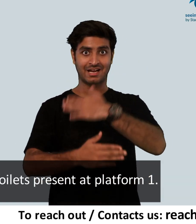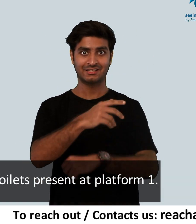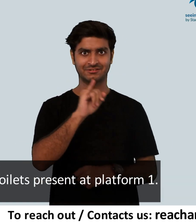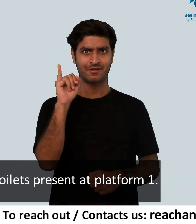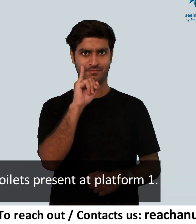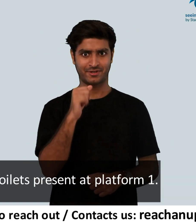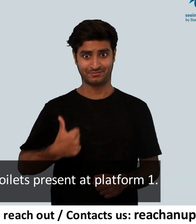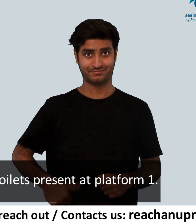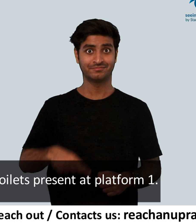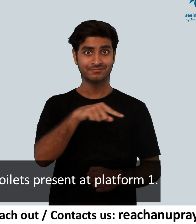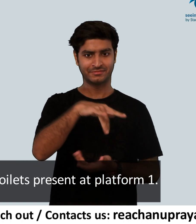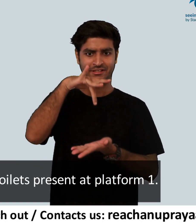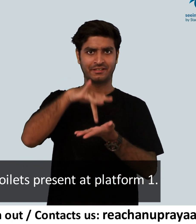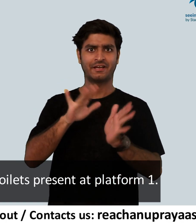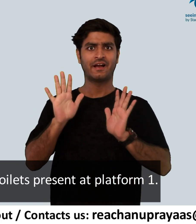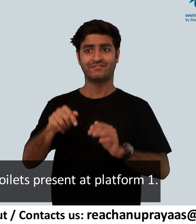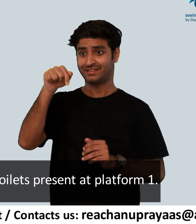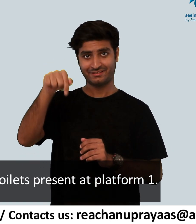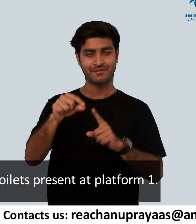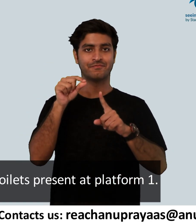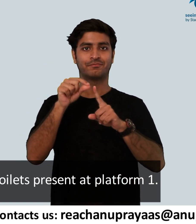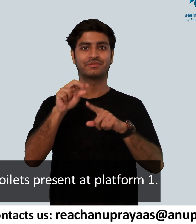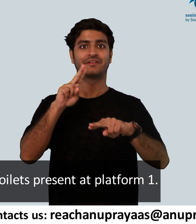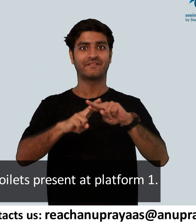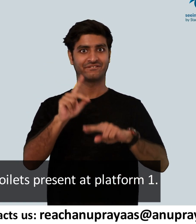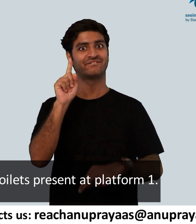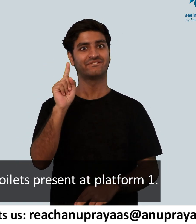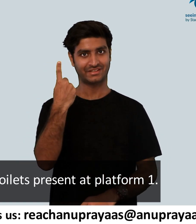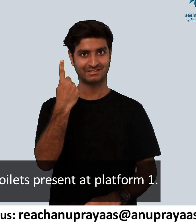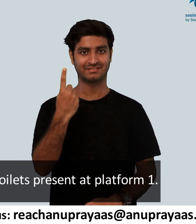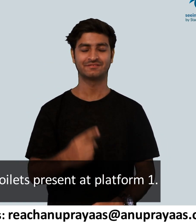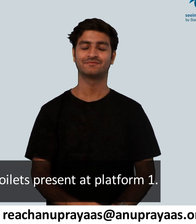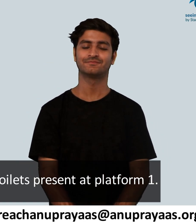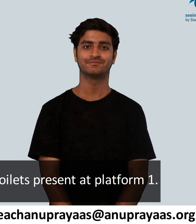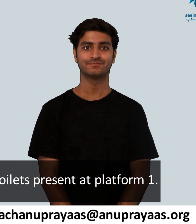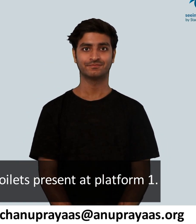There are Divyang toilets present at platform 1.